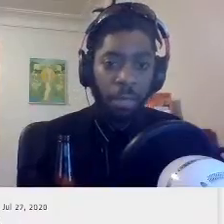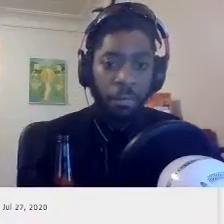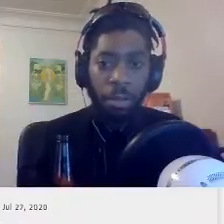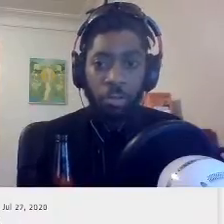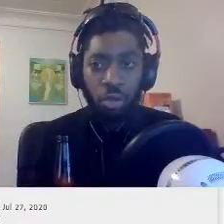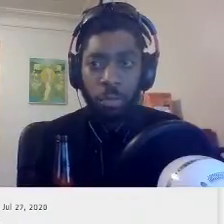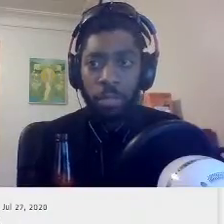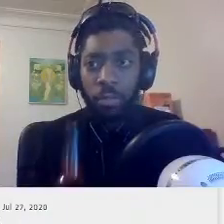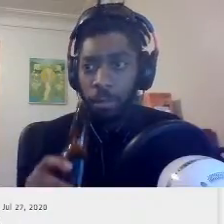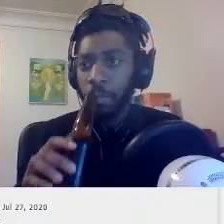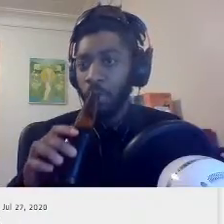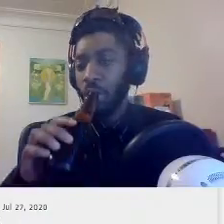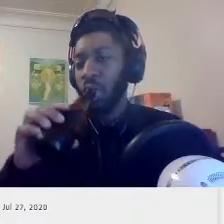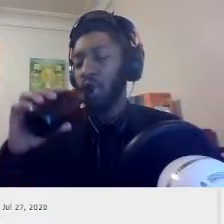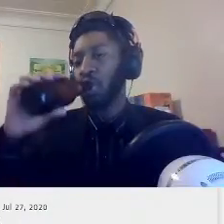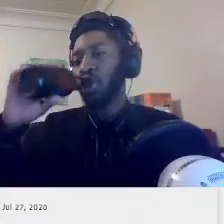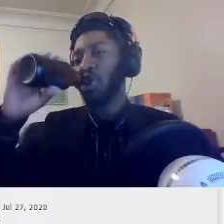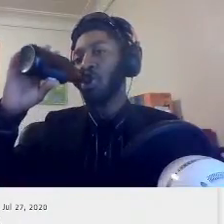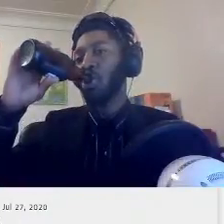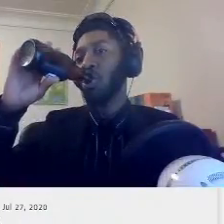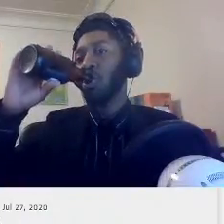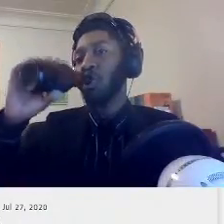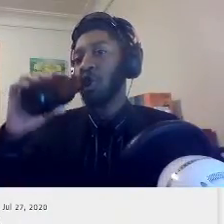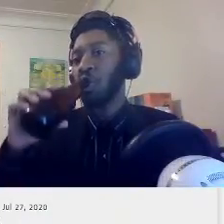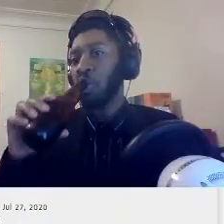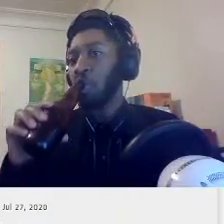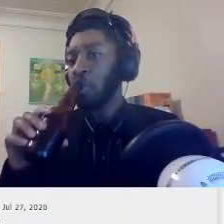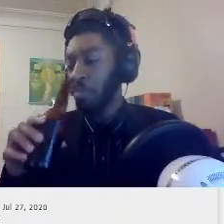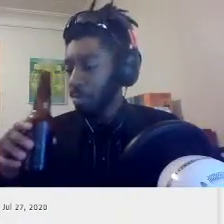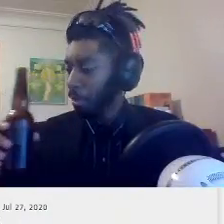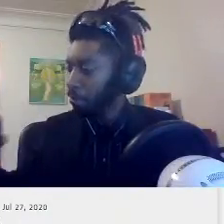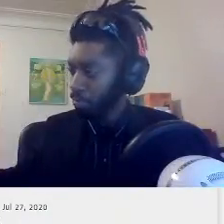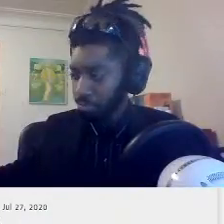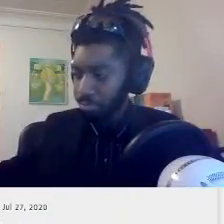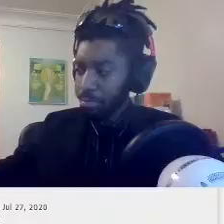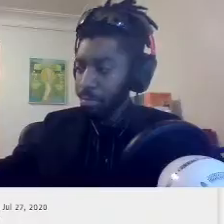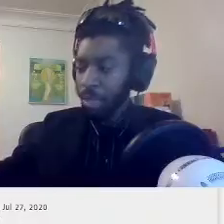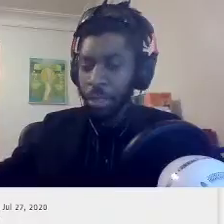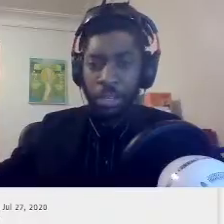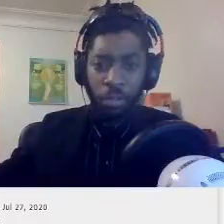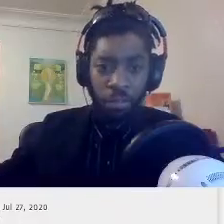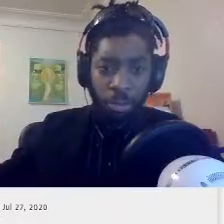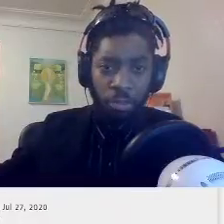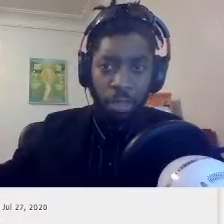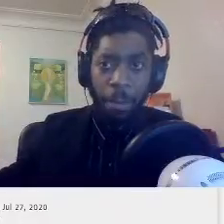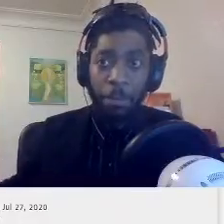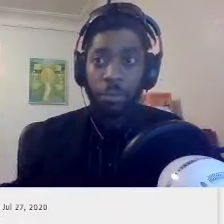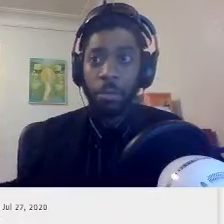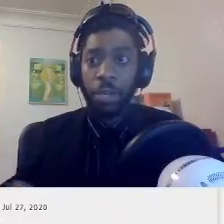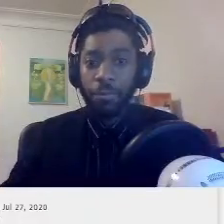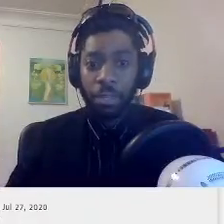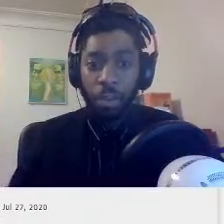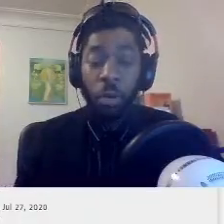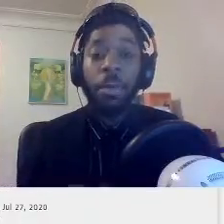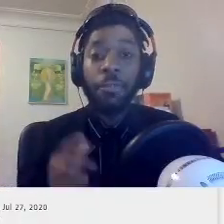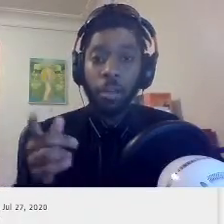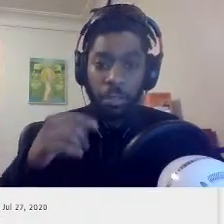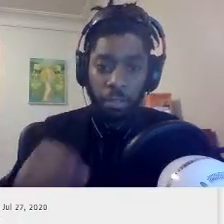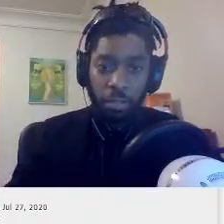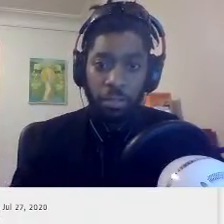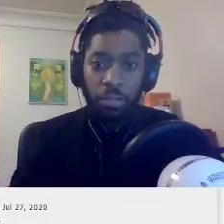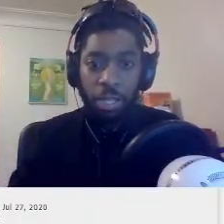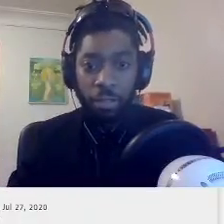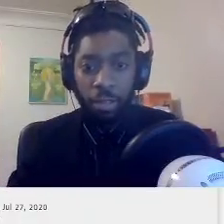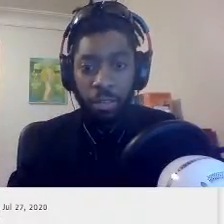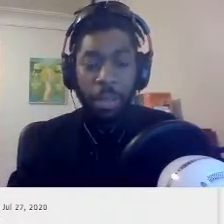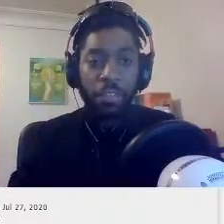Japanese and my fellow Germans. I think those are the most popular demographics. Oh, and my fellow